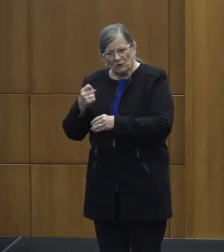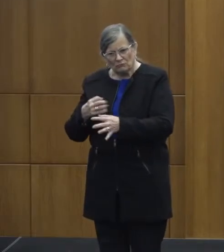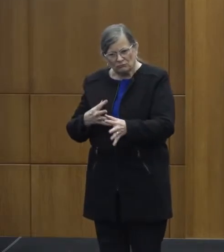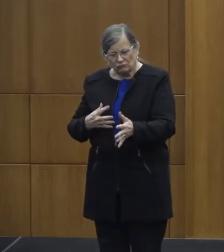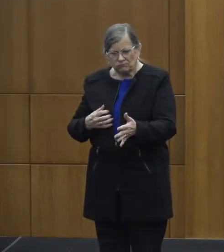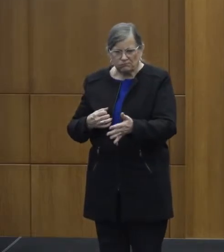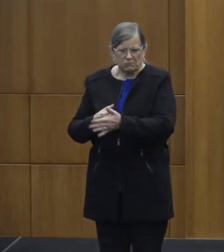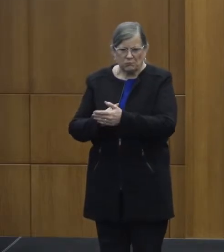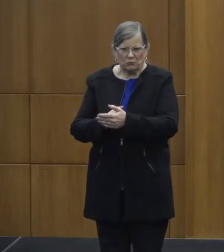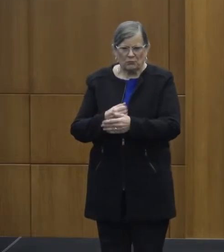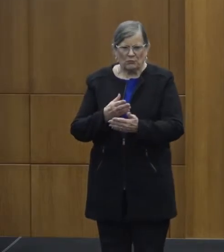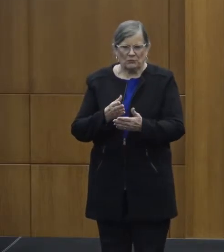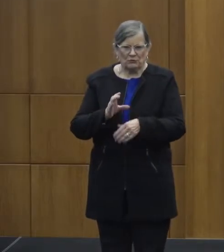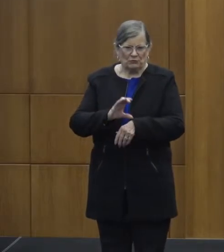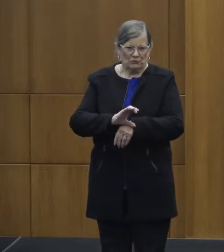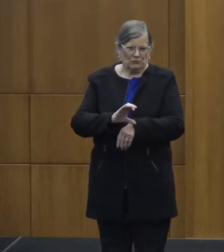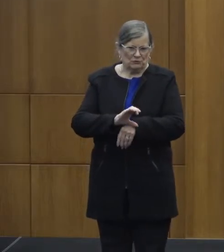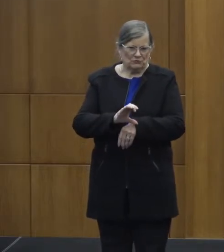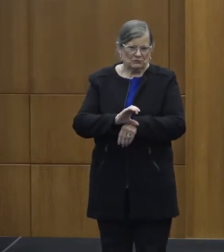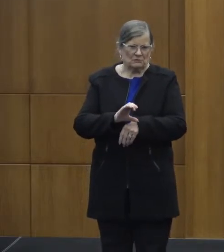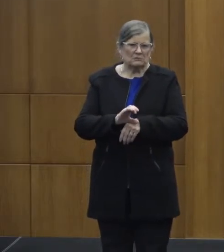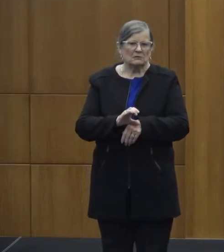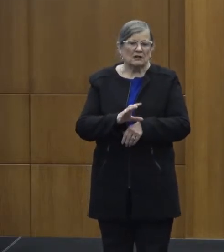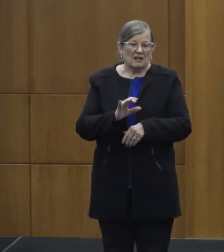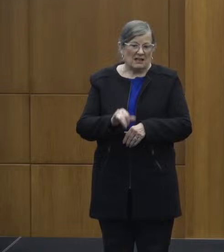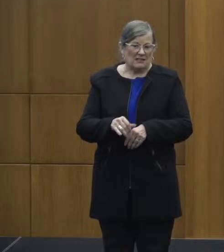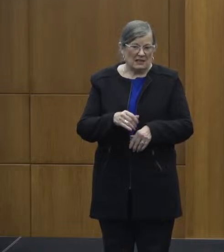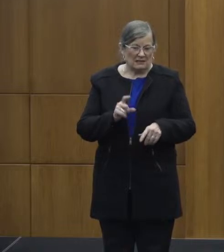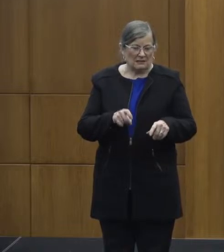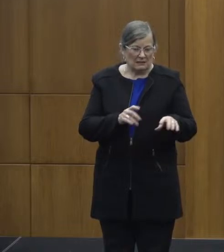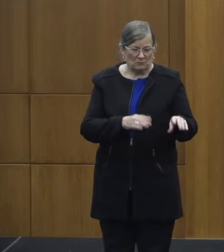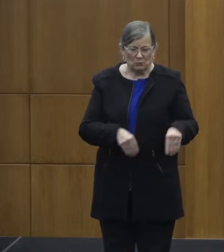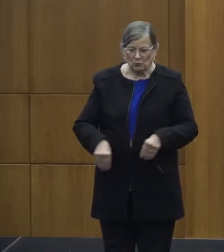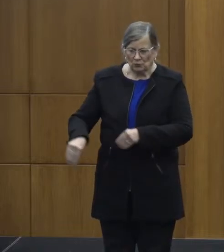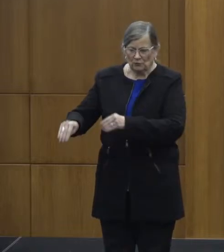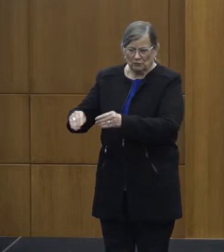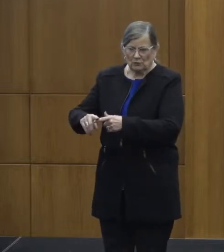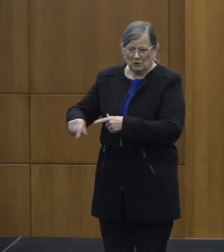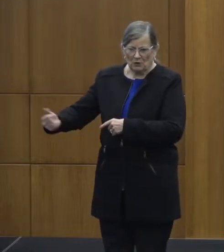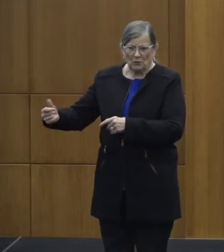had to be moved. But those are the only two issues I have to report.